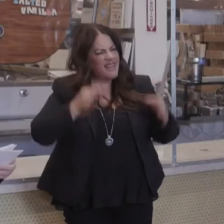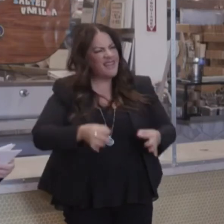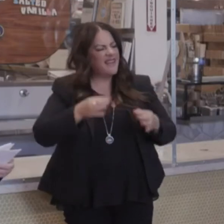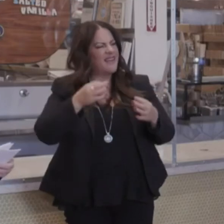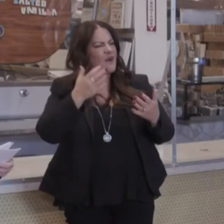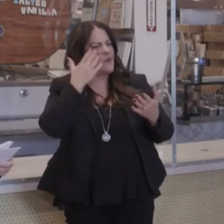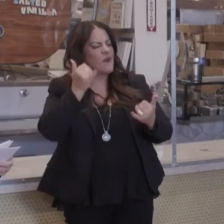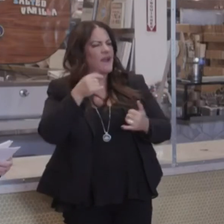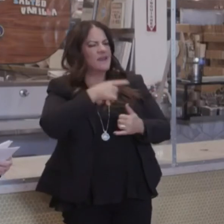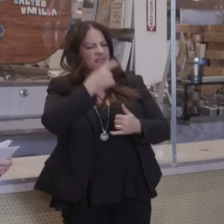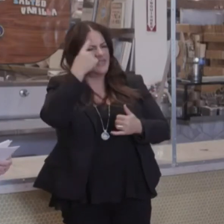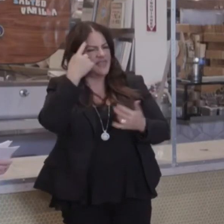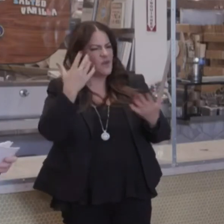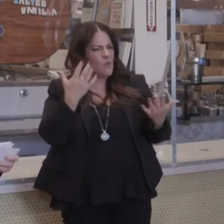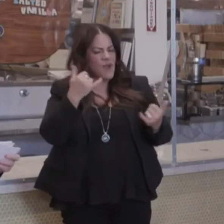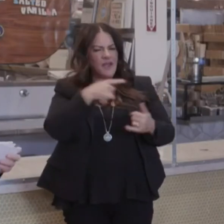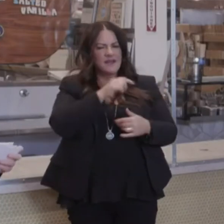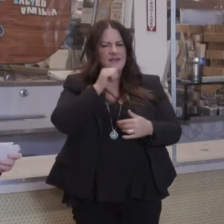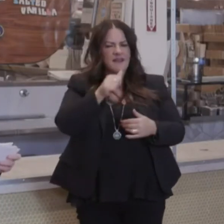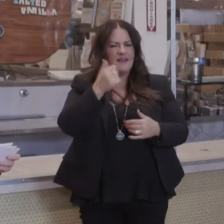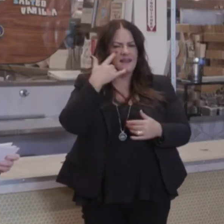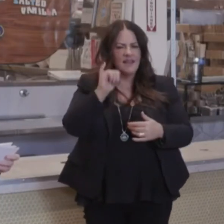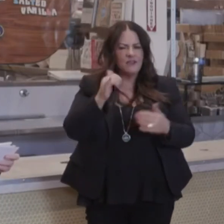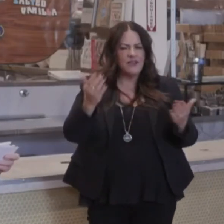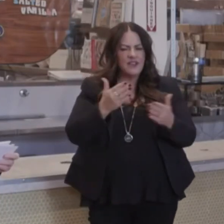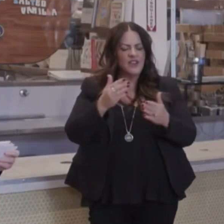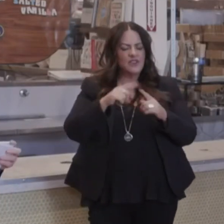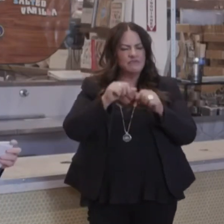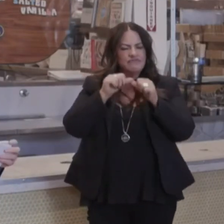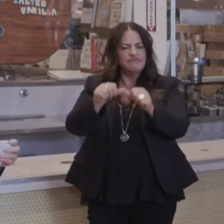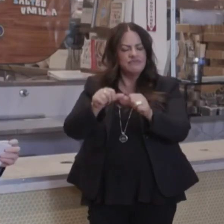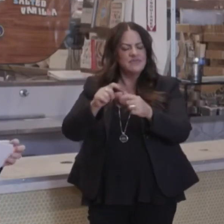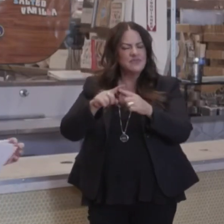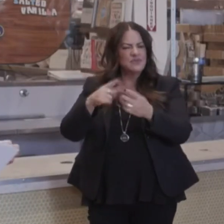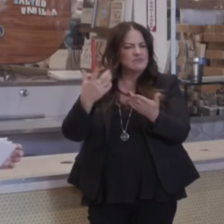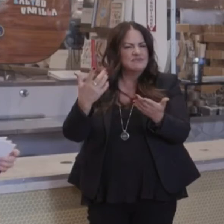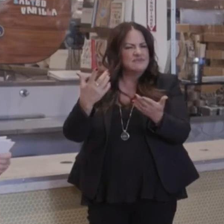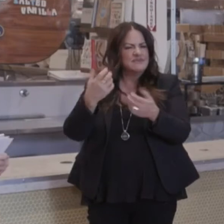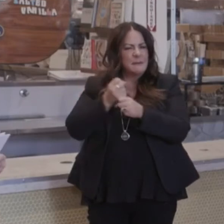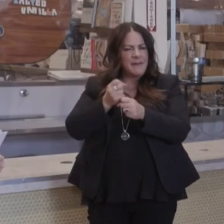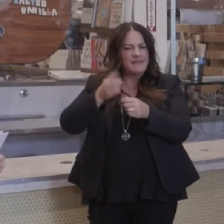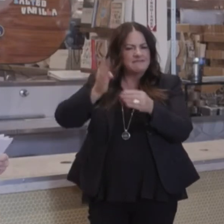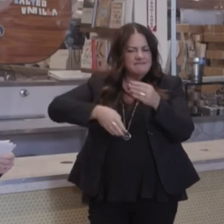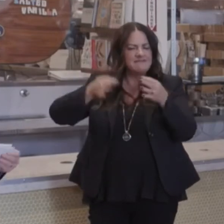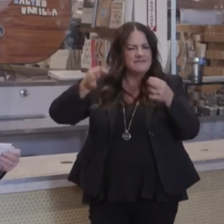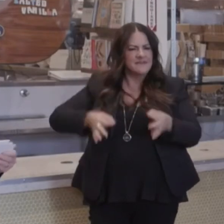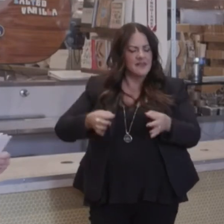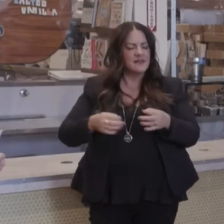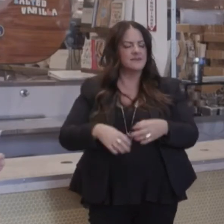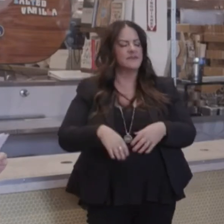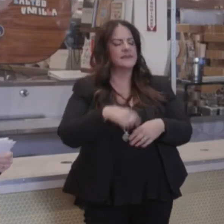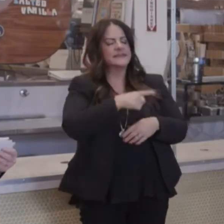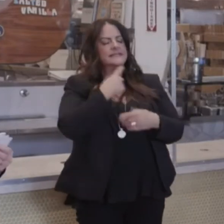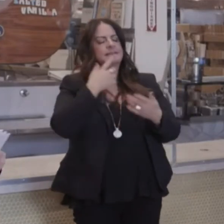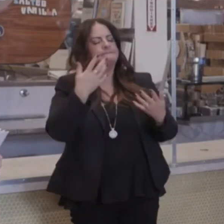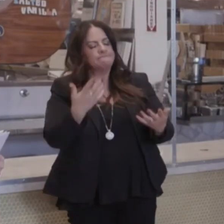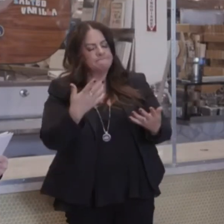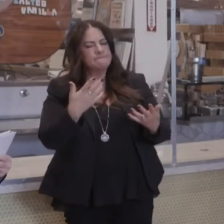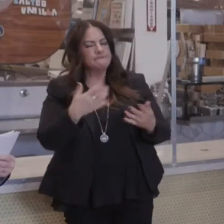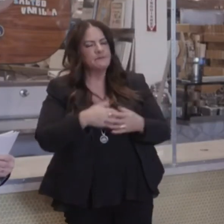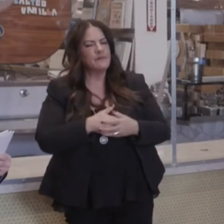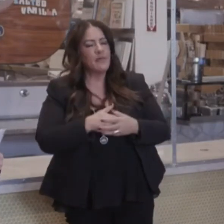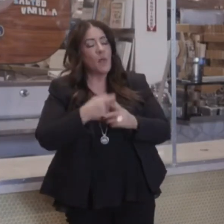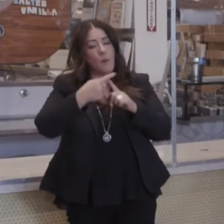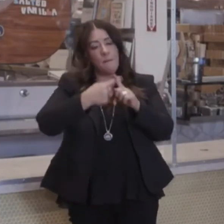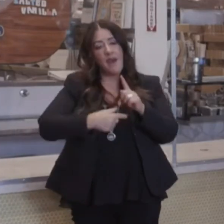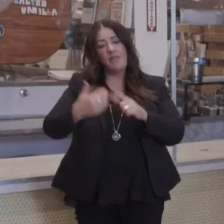California has not been able to get this across the line. I think the most notable thing, and you heard me say it just a moment ago, a